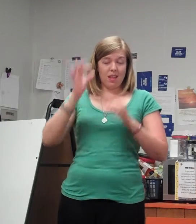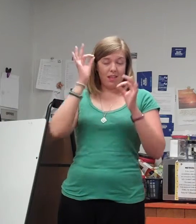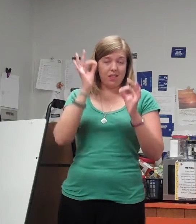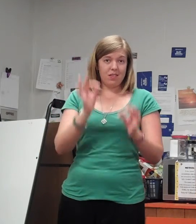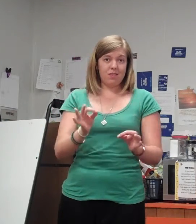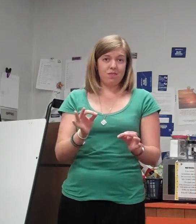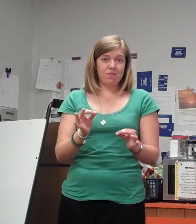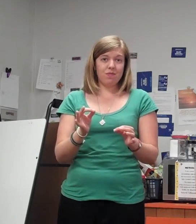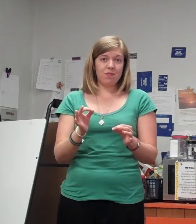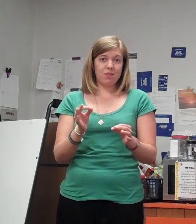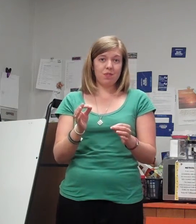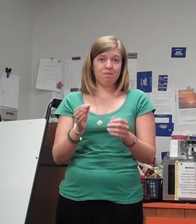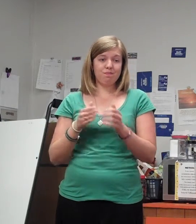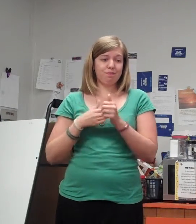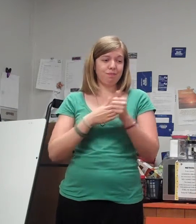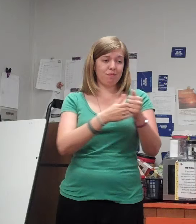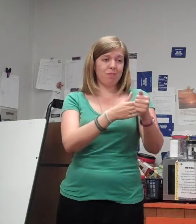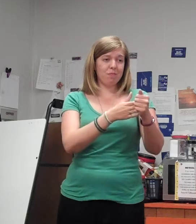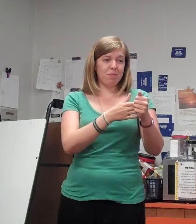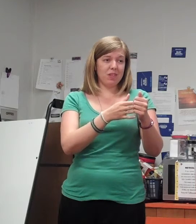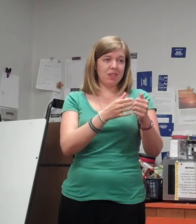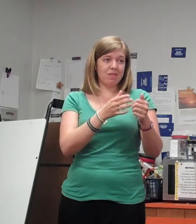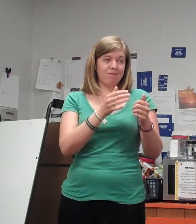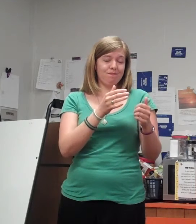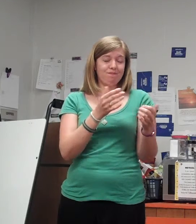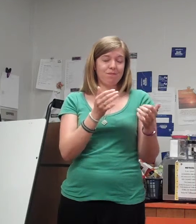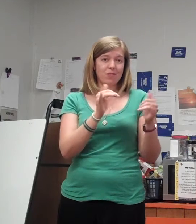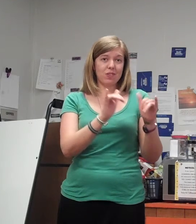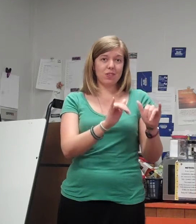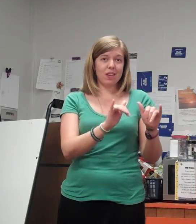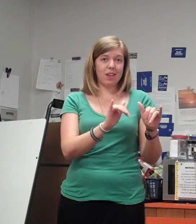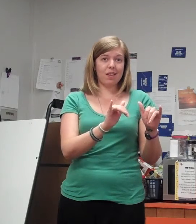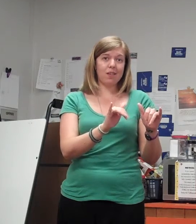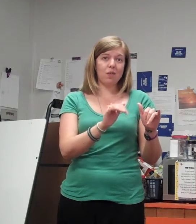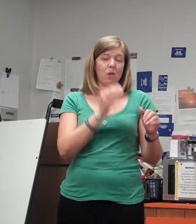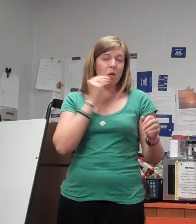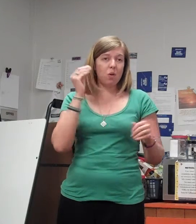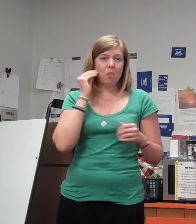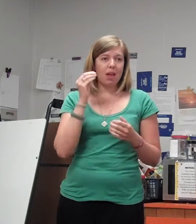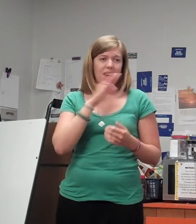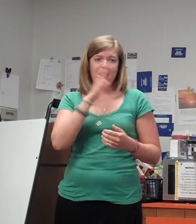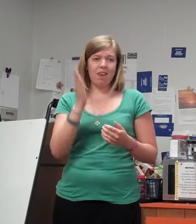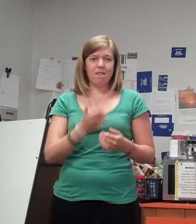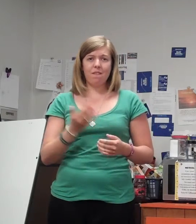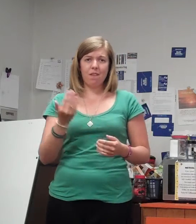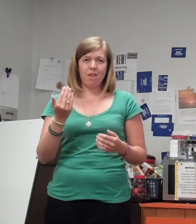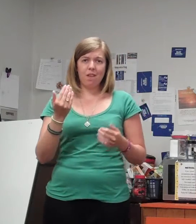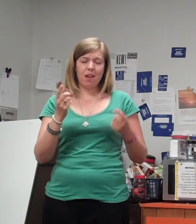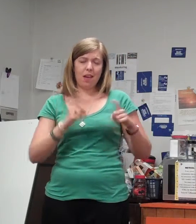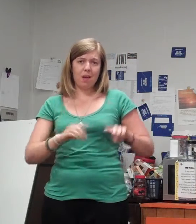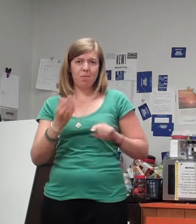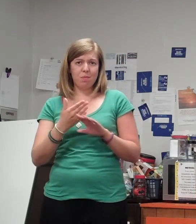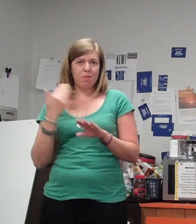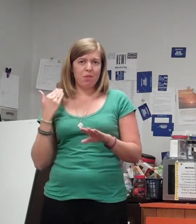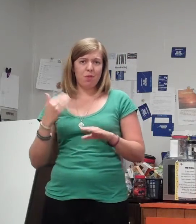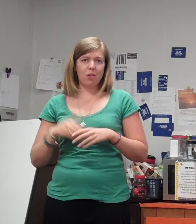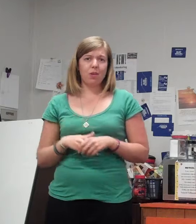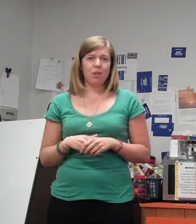a day in my life. I'd always been a student or working or any number of different things, usually a combination of working and